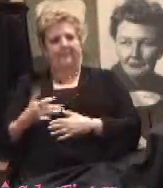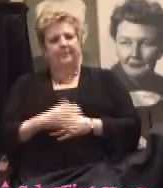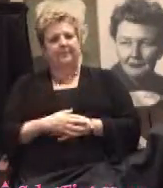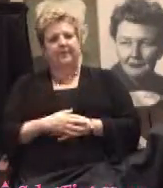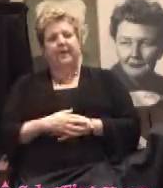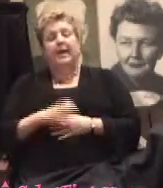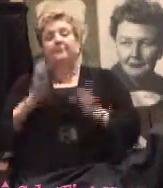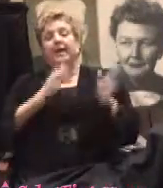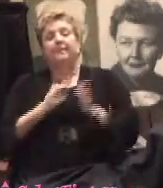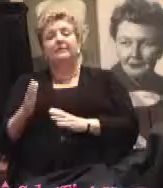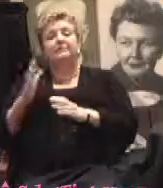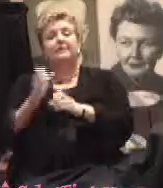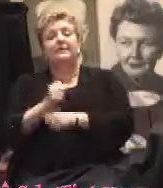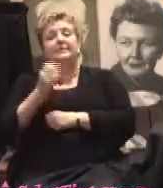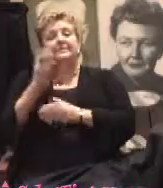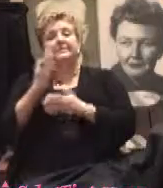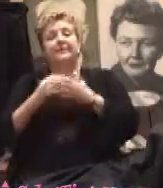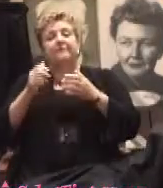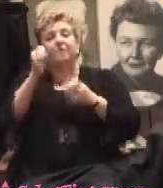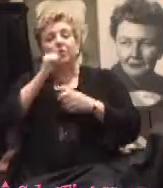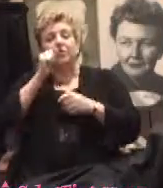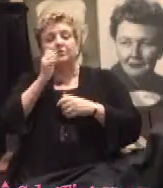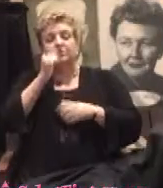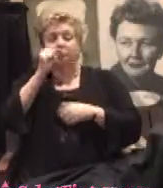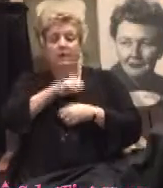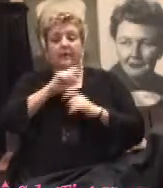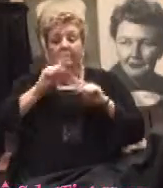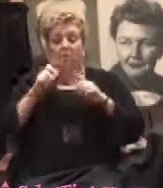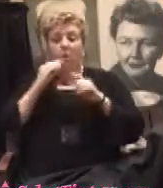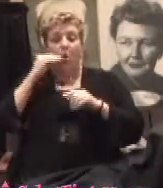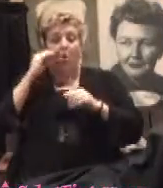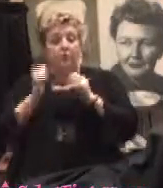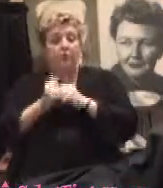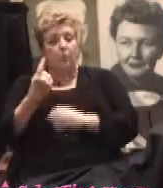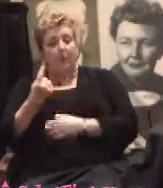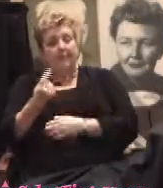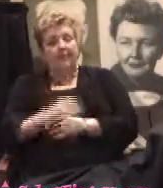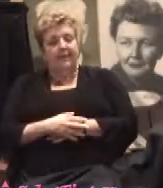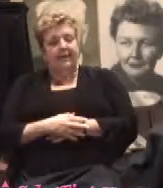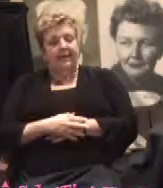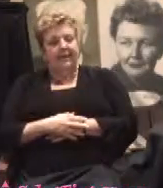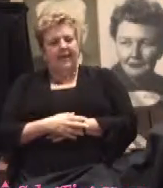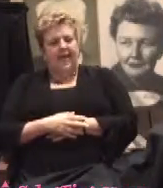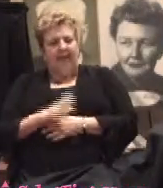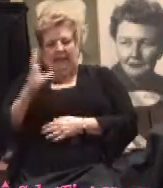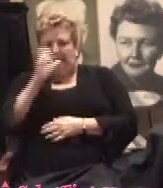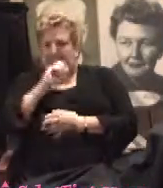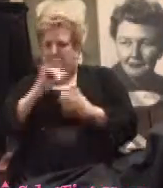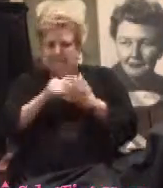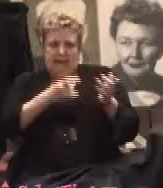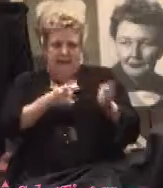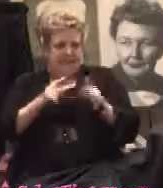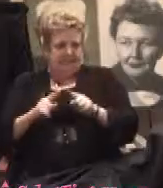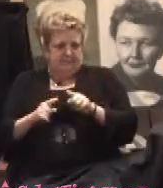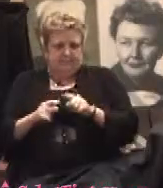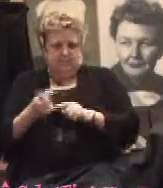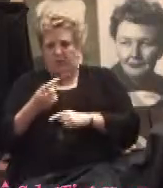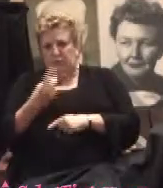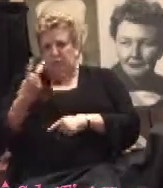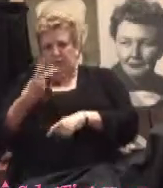girls drunk and go home with one of them, right? And I guess that happened a couple of times, but the majority of the times it was, they'd